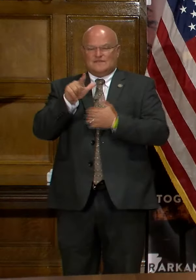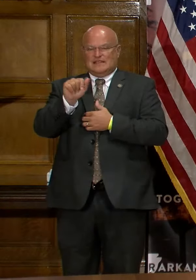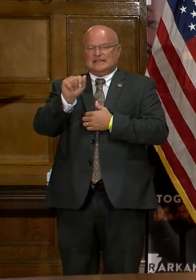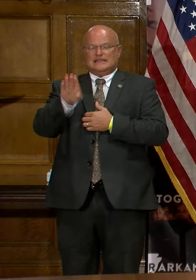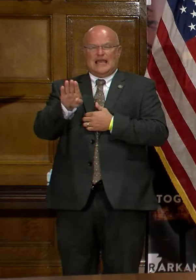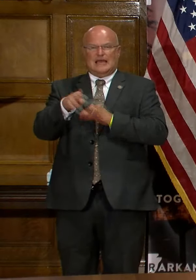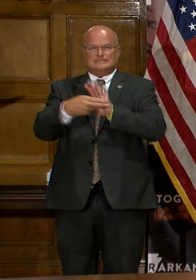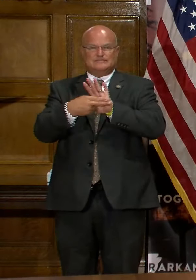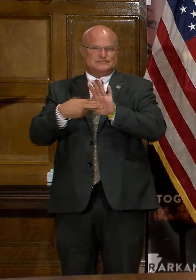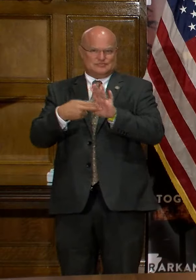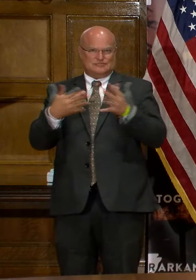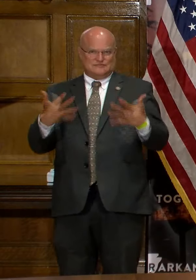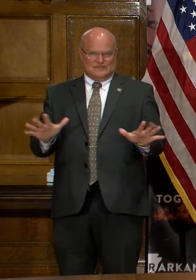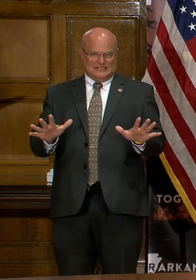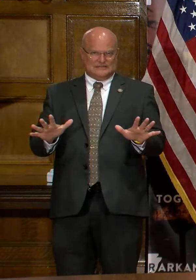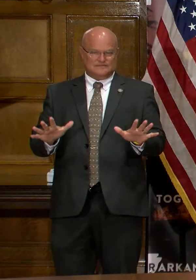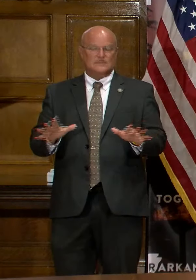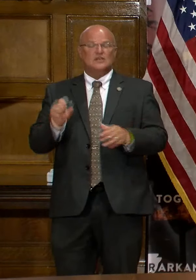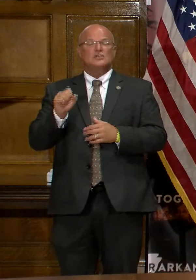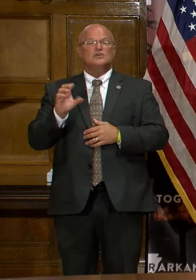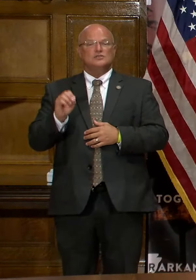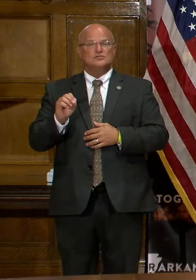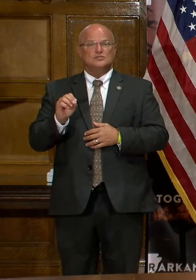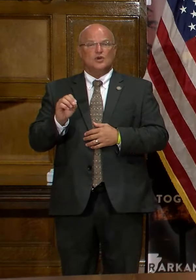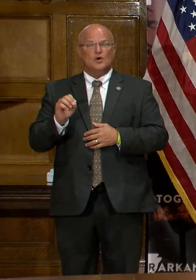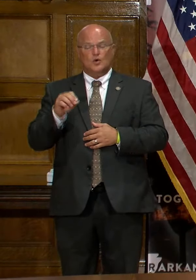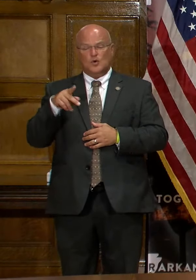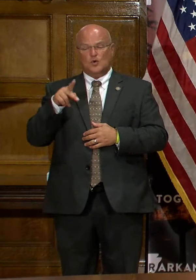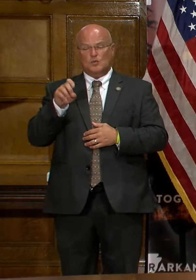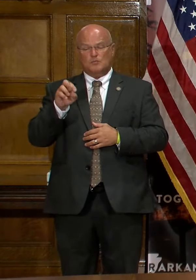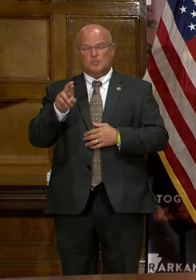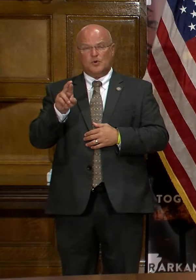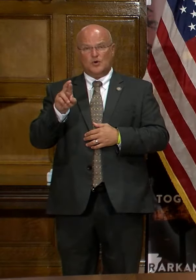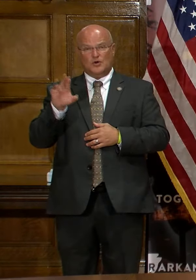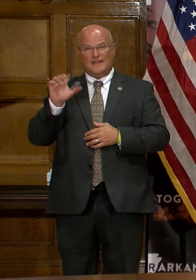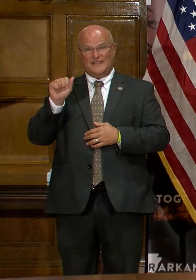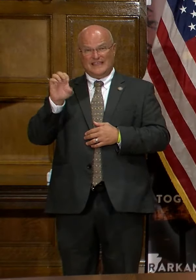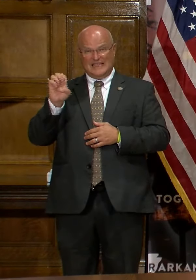laboratory evidence of infection. So per the case definition from